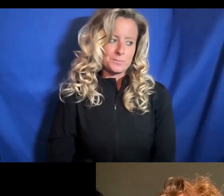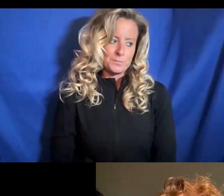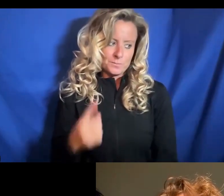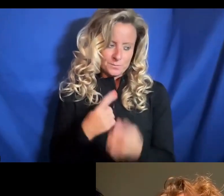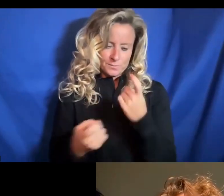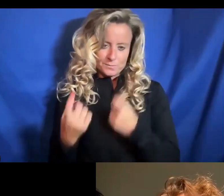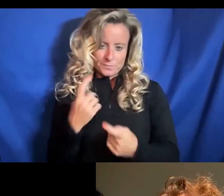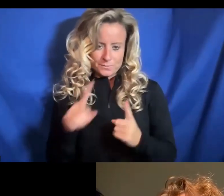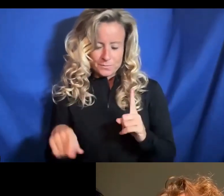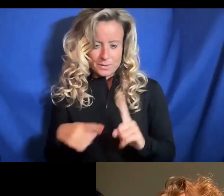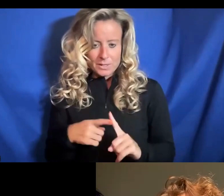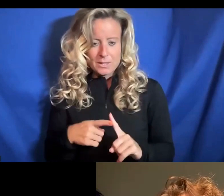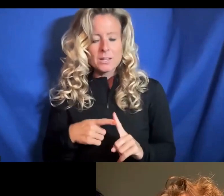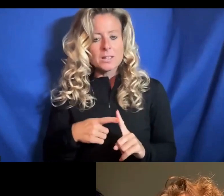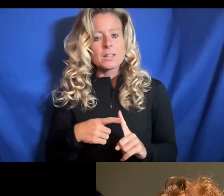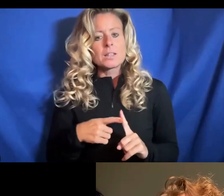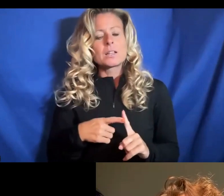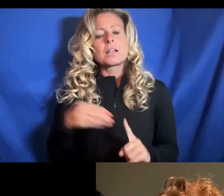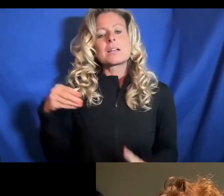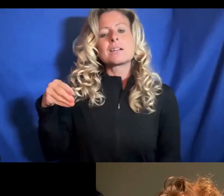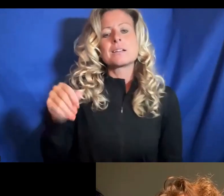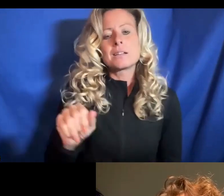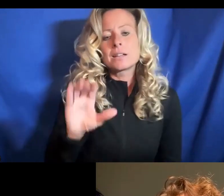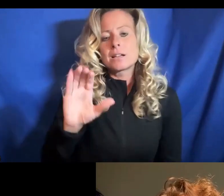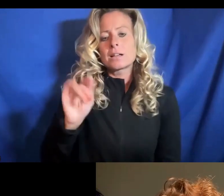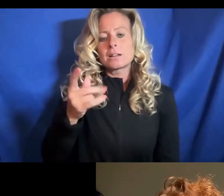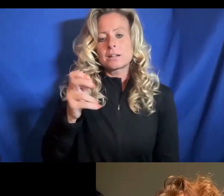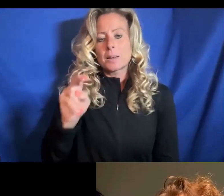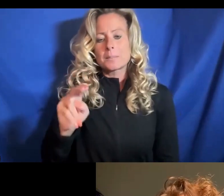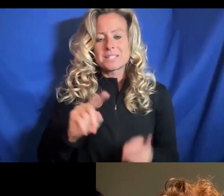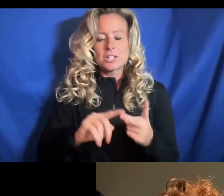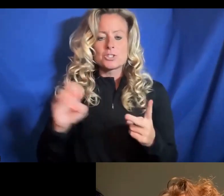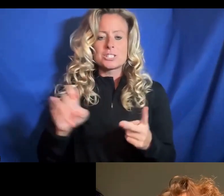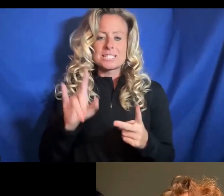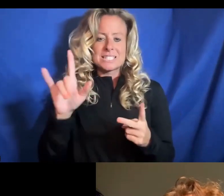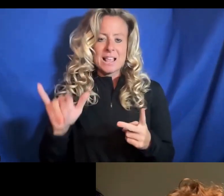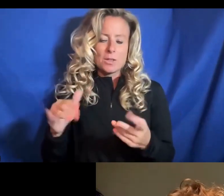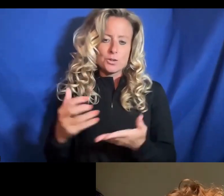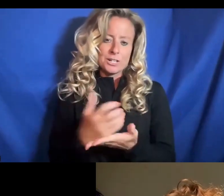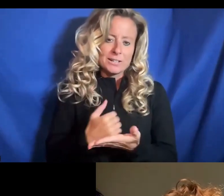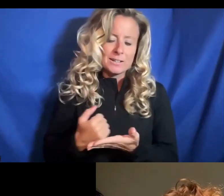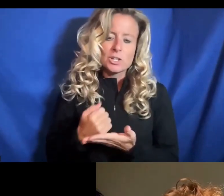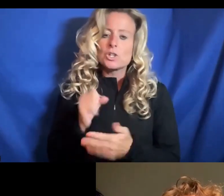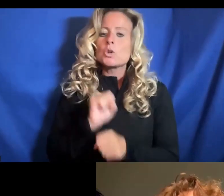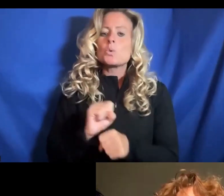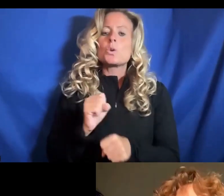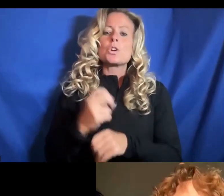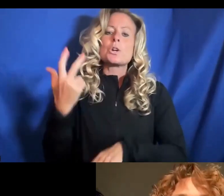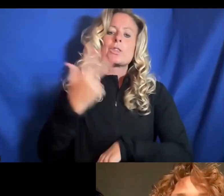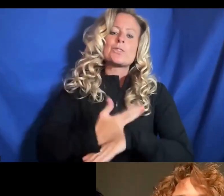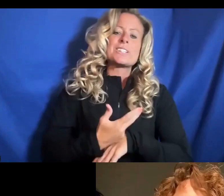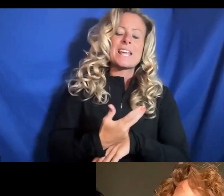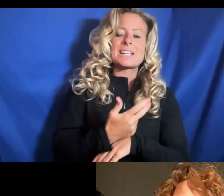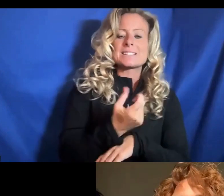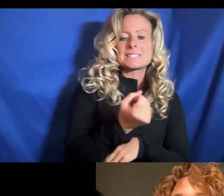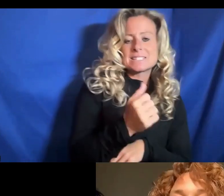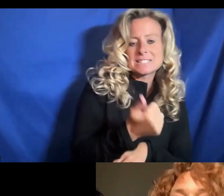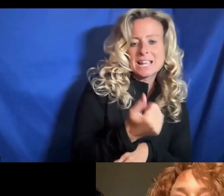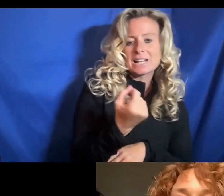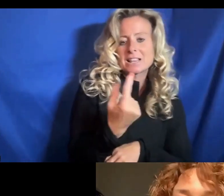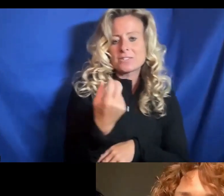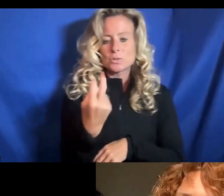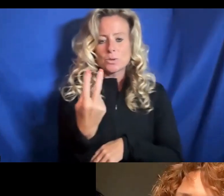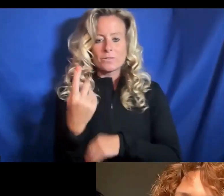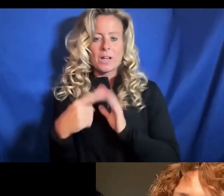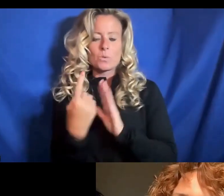about compensation, salary. Like, let's just say you work 3 days, you put in 10, 11 hours a day. What is the